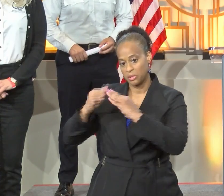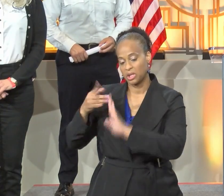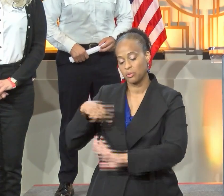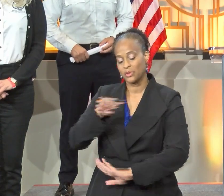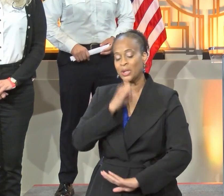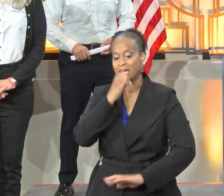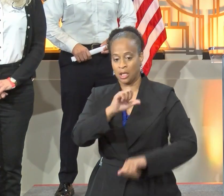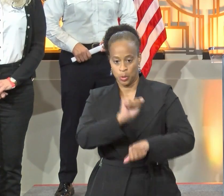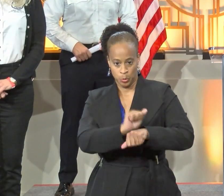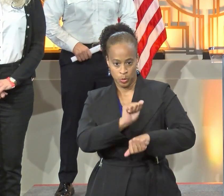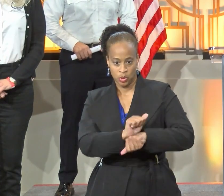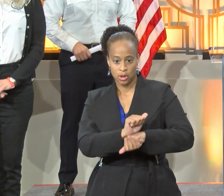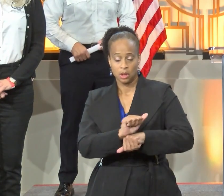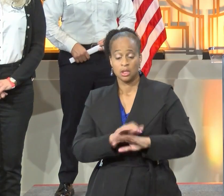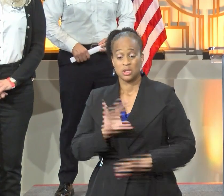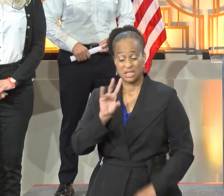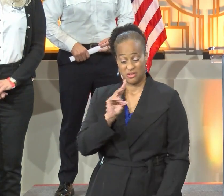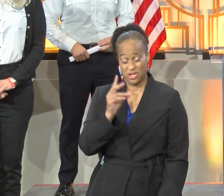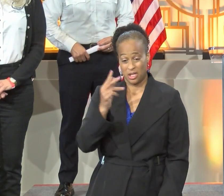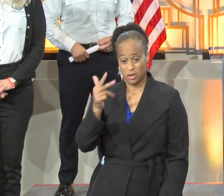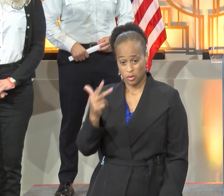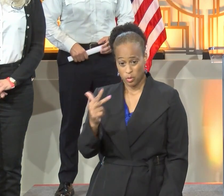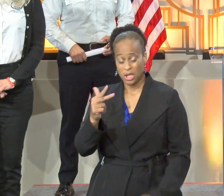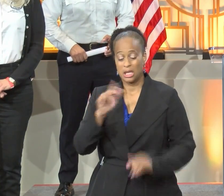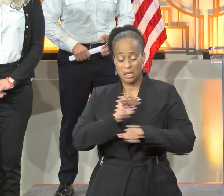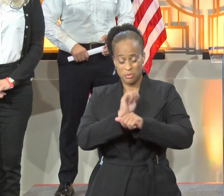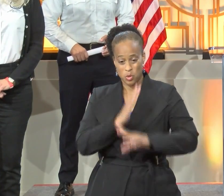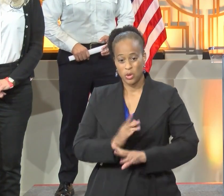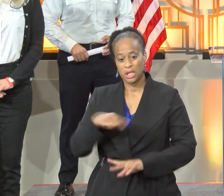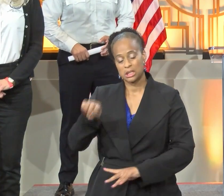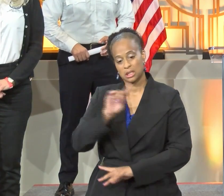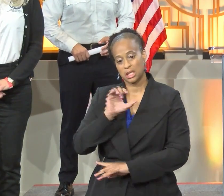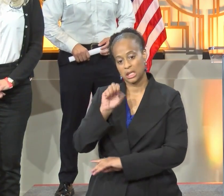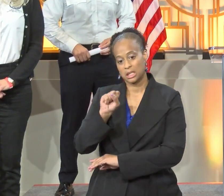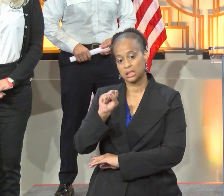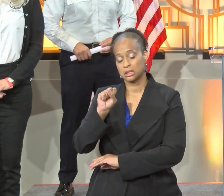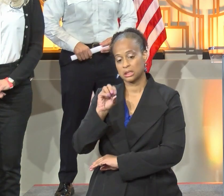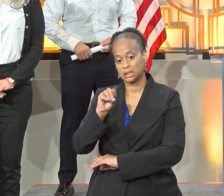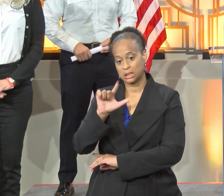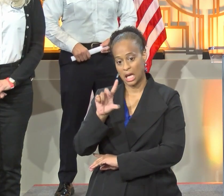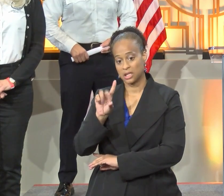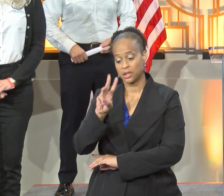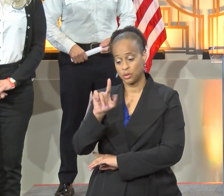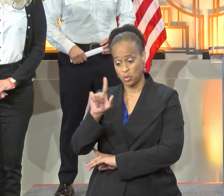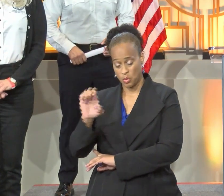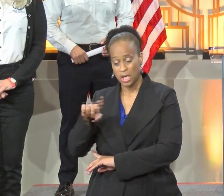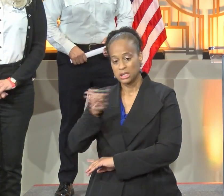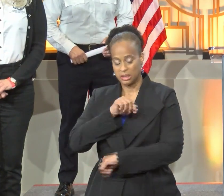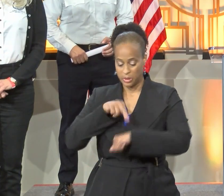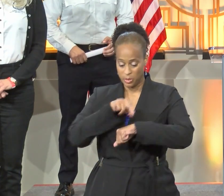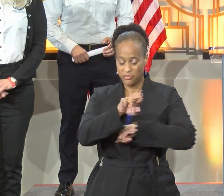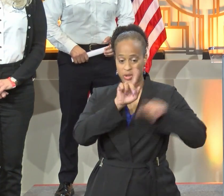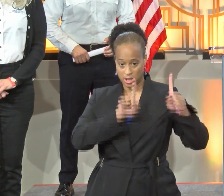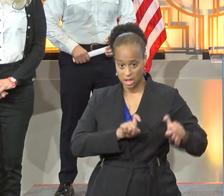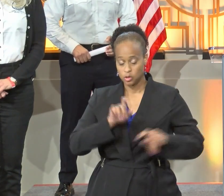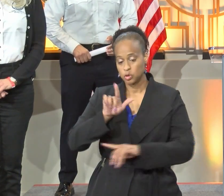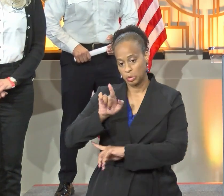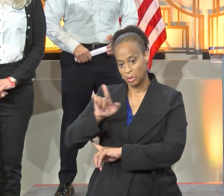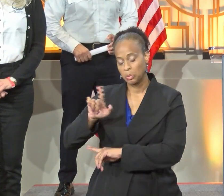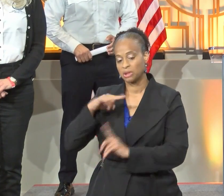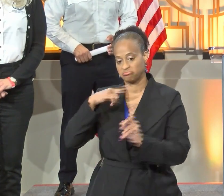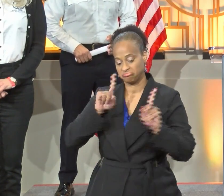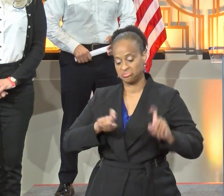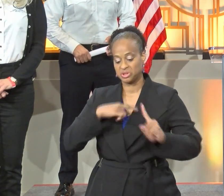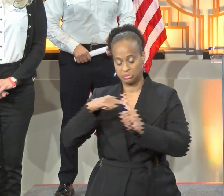the workplace. So that's 73 employees in solid waste alone that have been referred for screening. 21 have tested